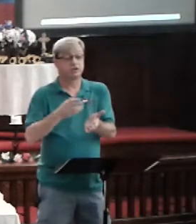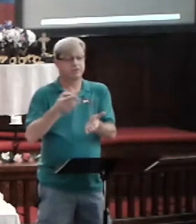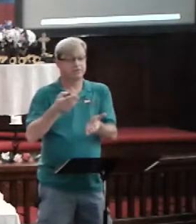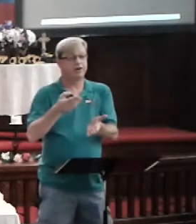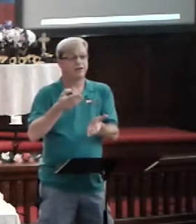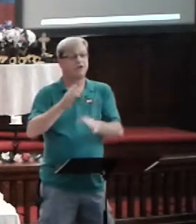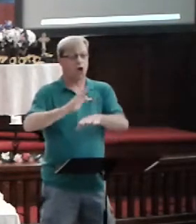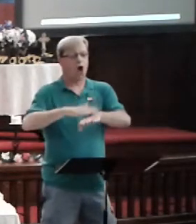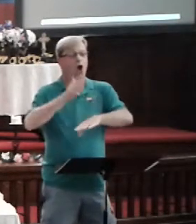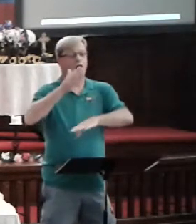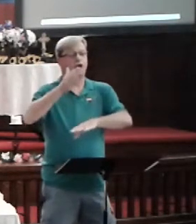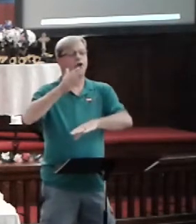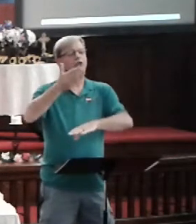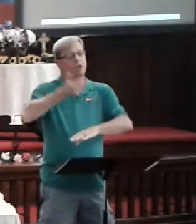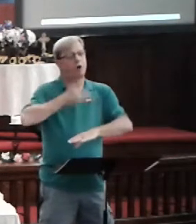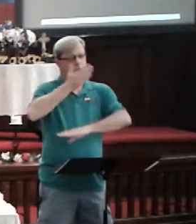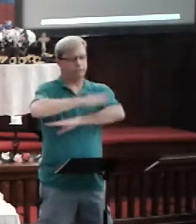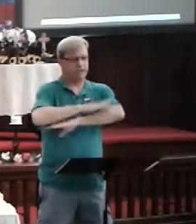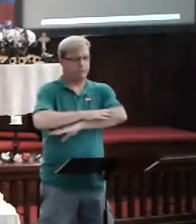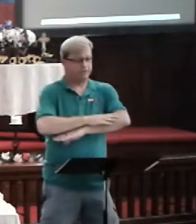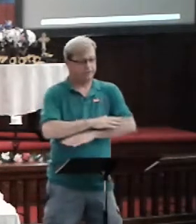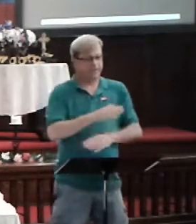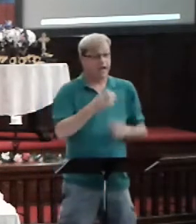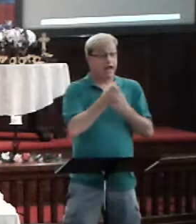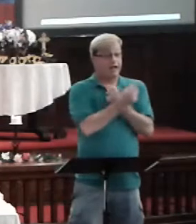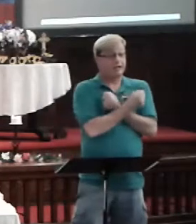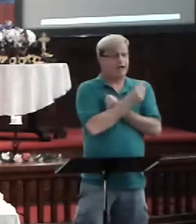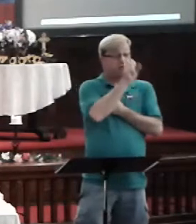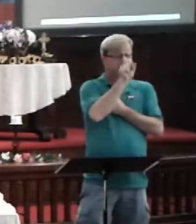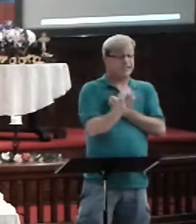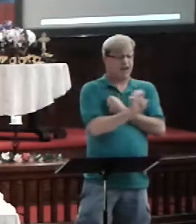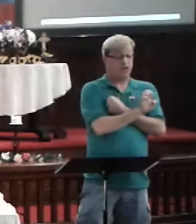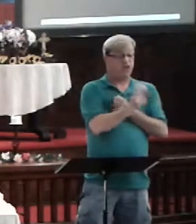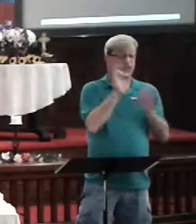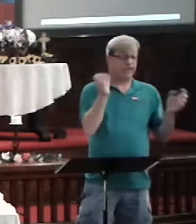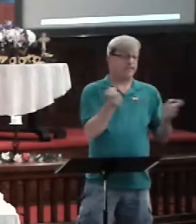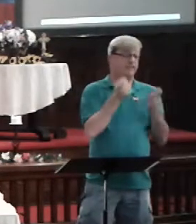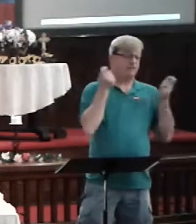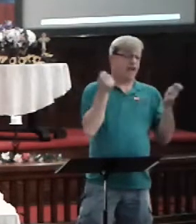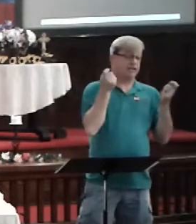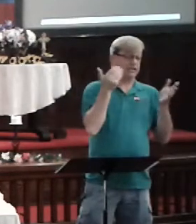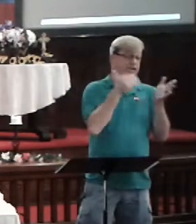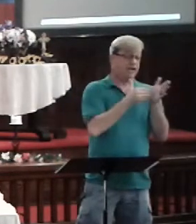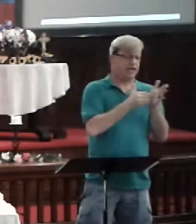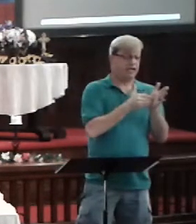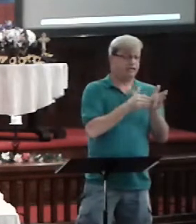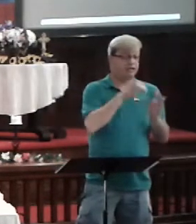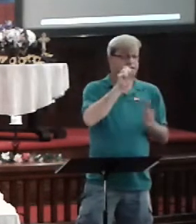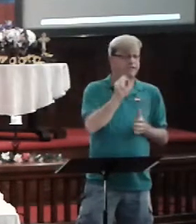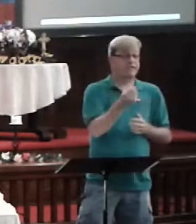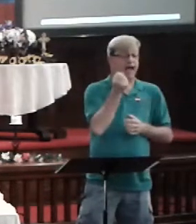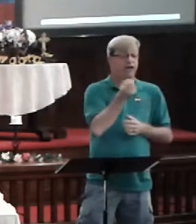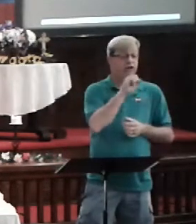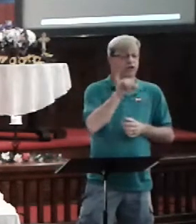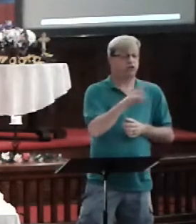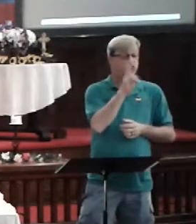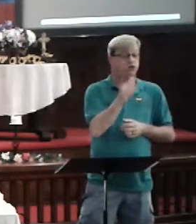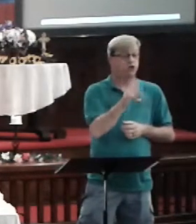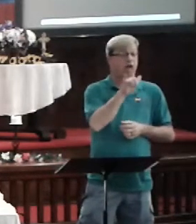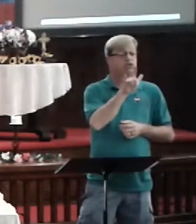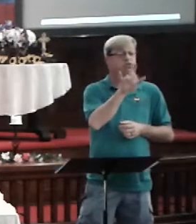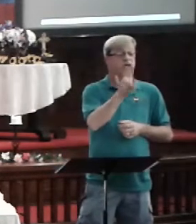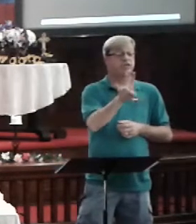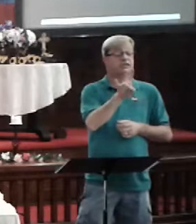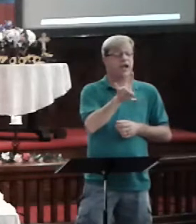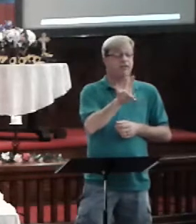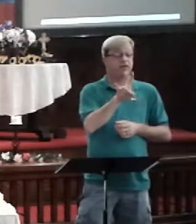table. We're doing the Love Southeast Fest again. The second annual Love Southeast Fest will be Saturday, July 27th from noon